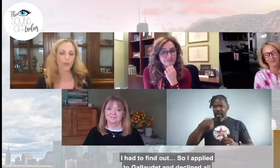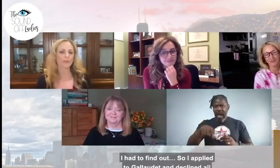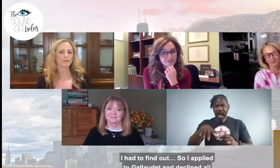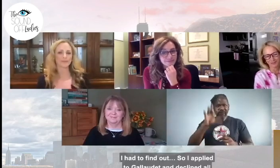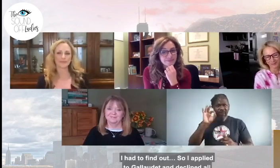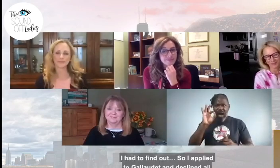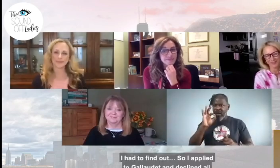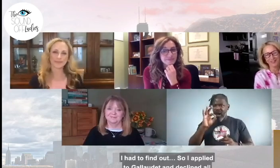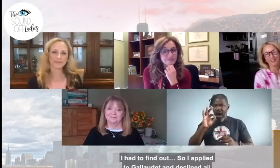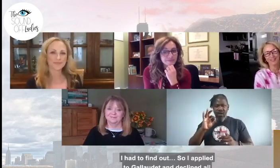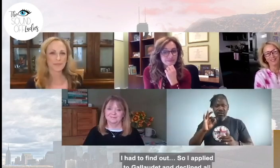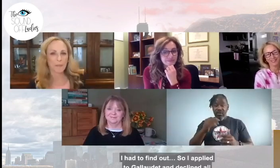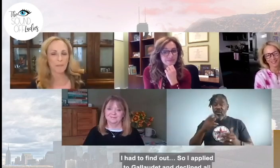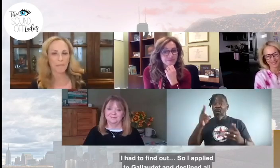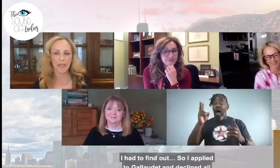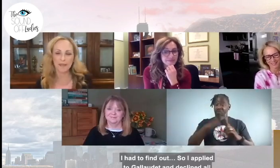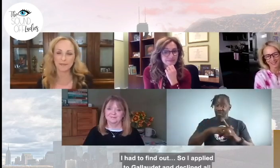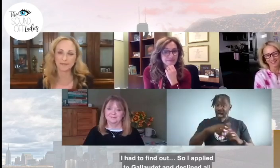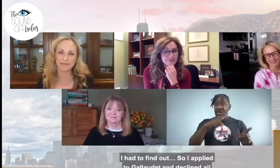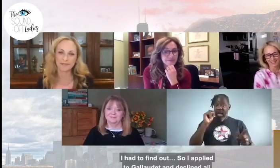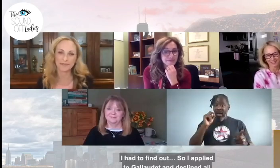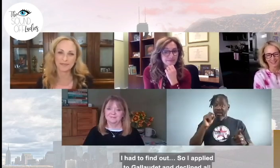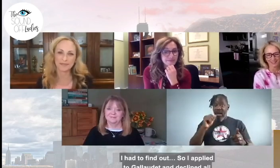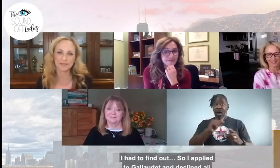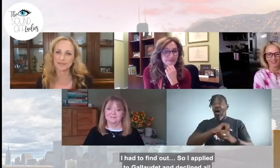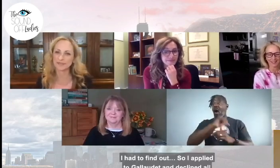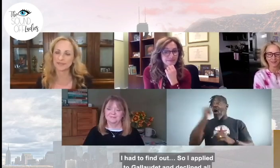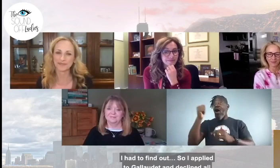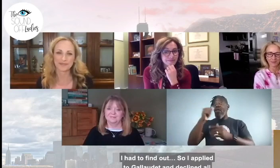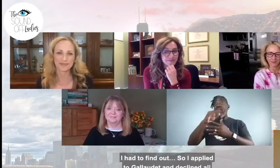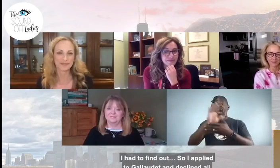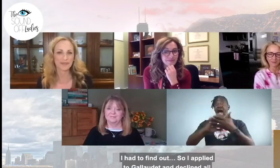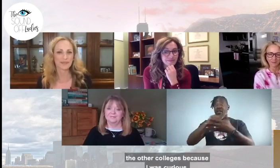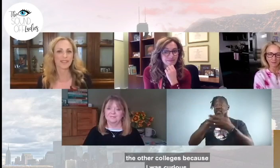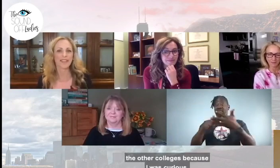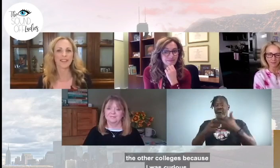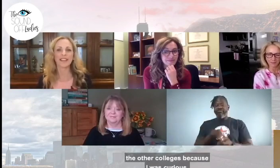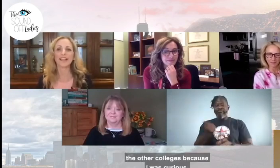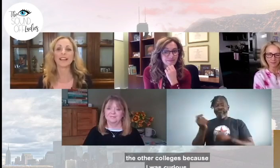And when I went to Gallaudet, I realized that there's some hearing and some deaf people. I was so amazed.